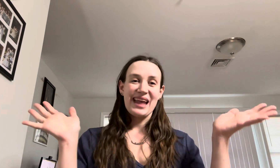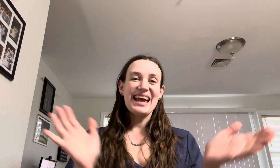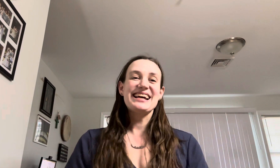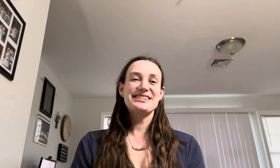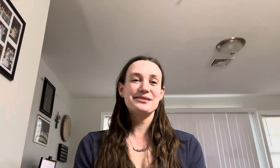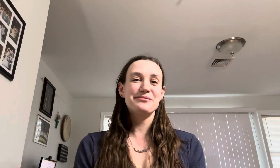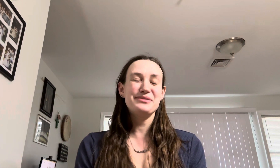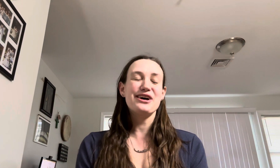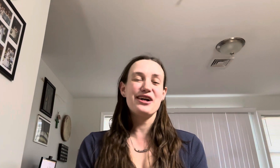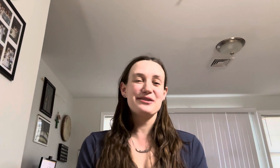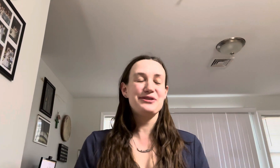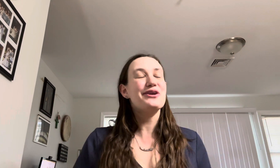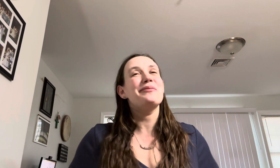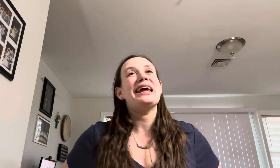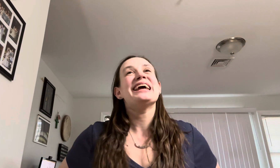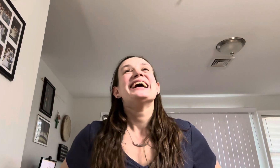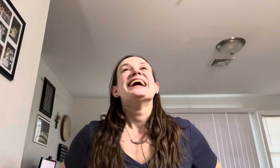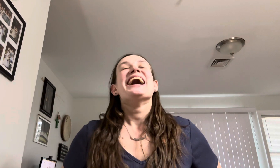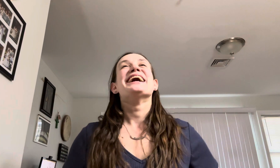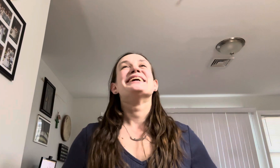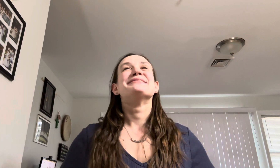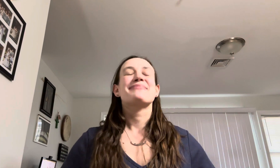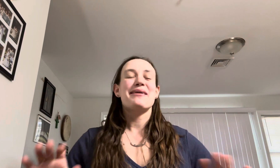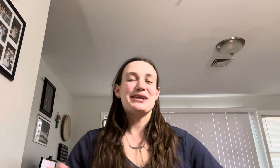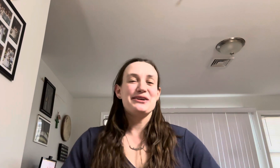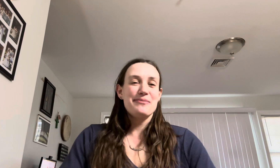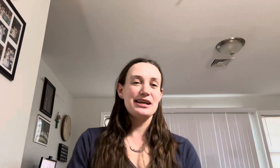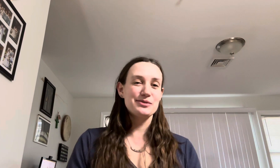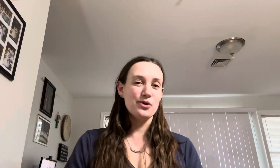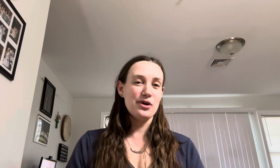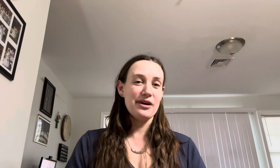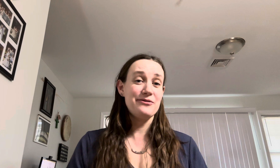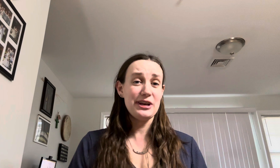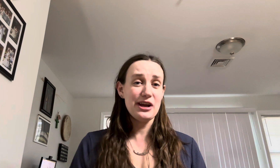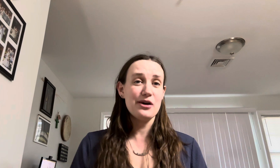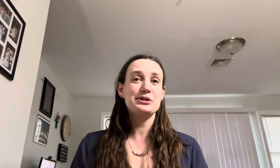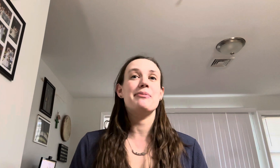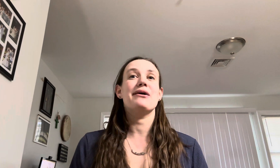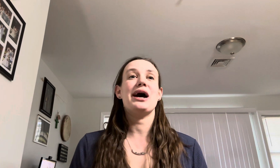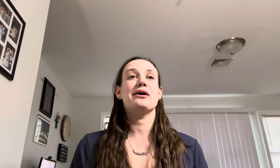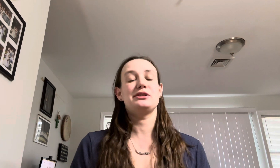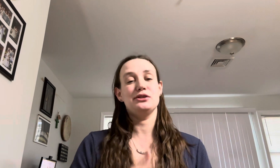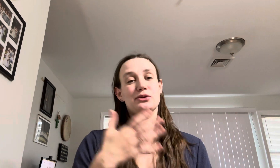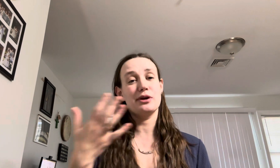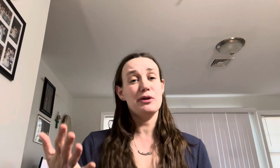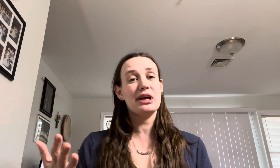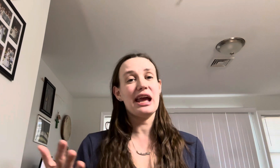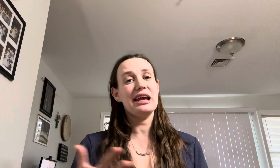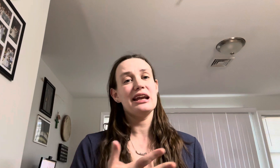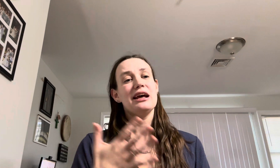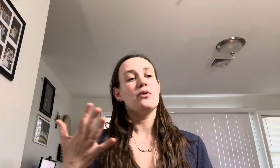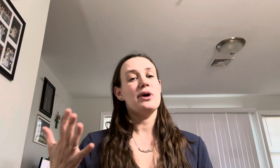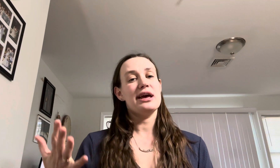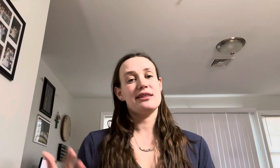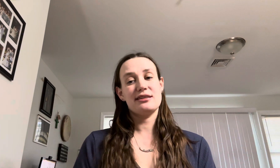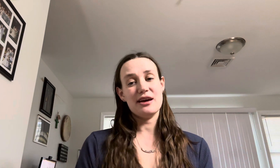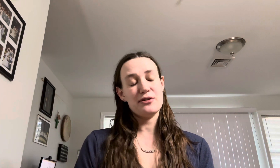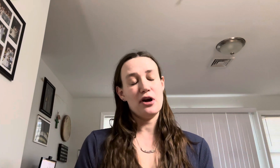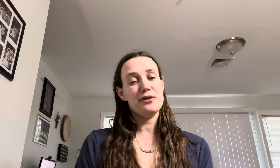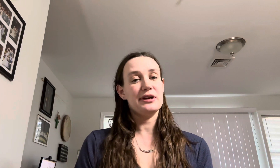Hi guys, Miss Olive, you know me. I'm here to make some more videos about how to communicate with deaf and hard of